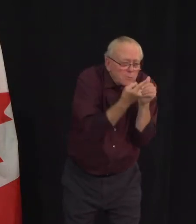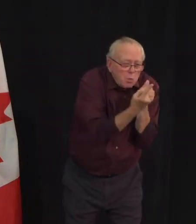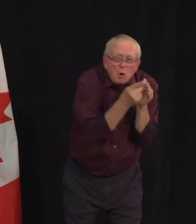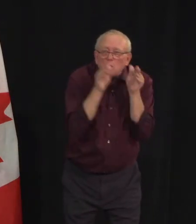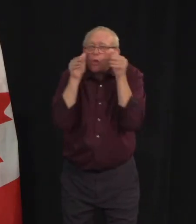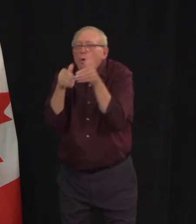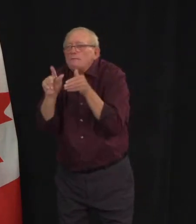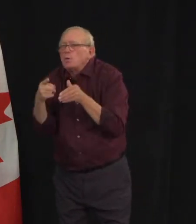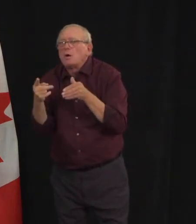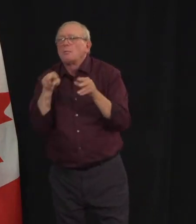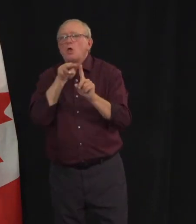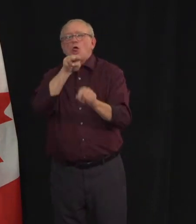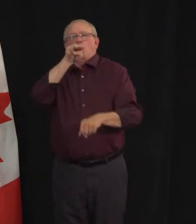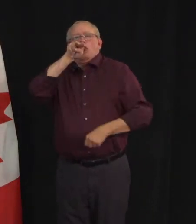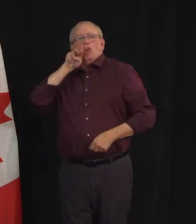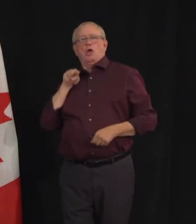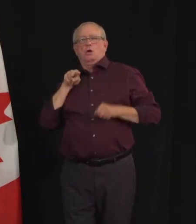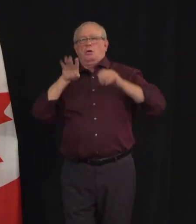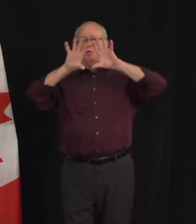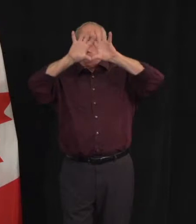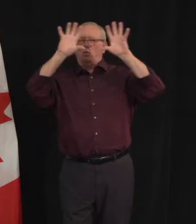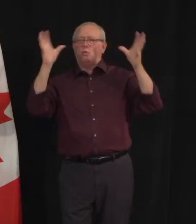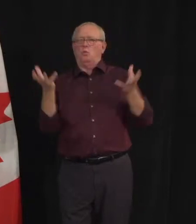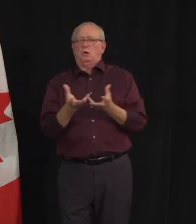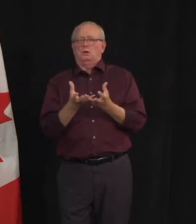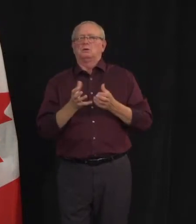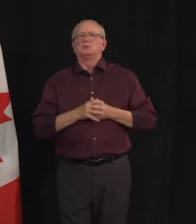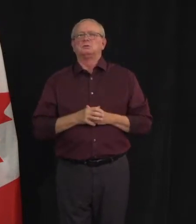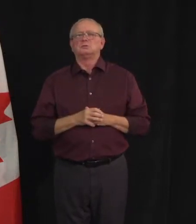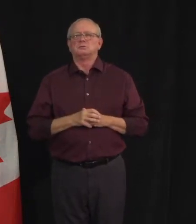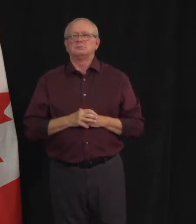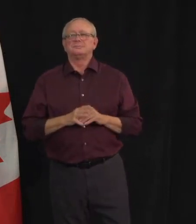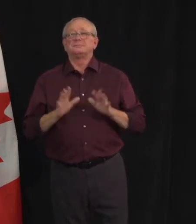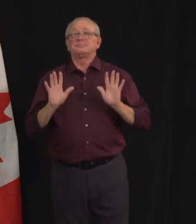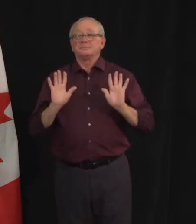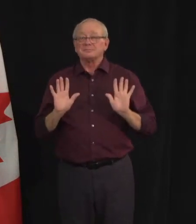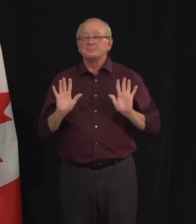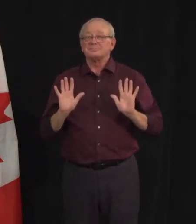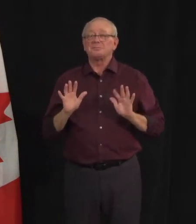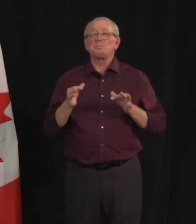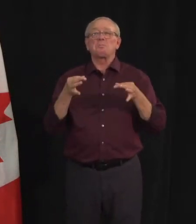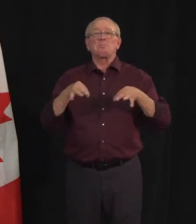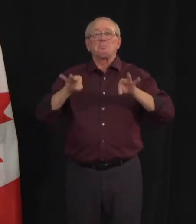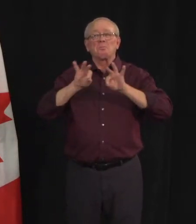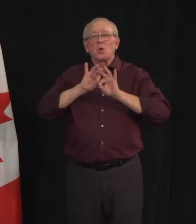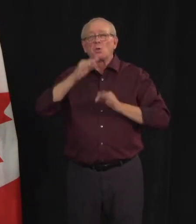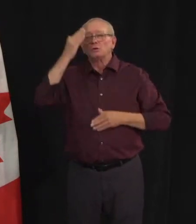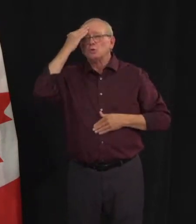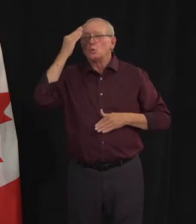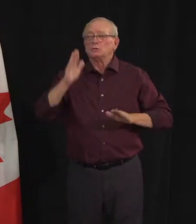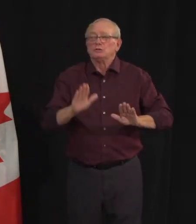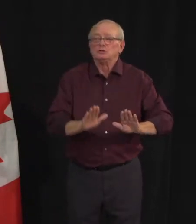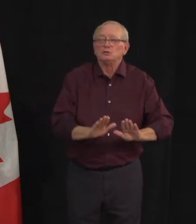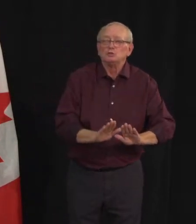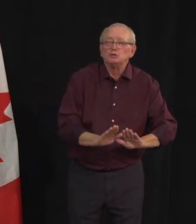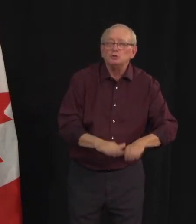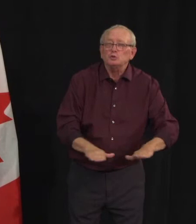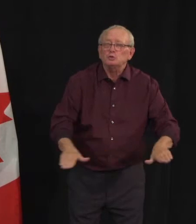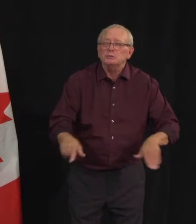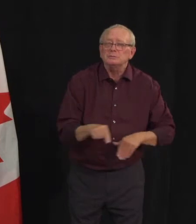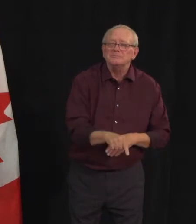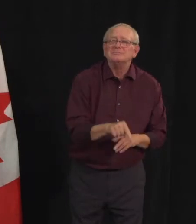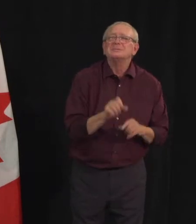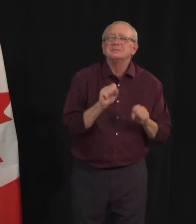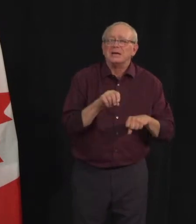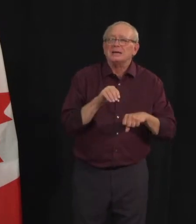this. First of all, if children are infected with COVID-19, they are more likely to be mildly sick and